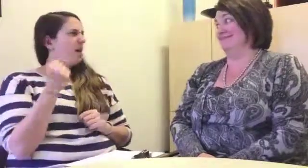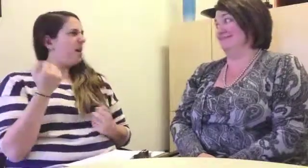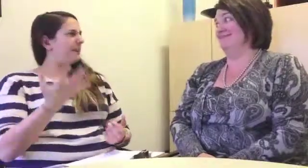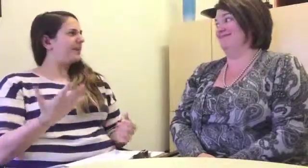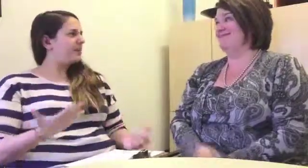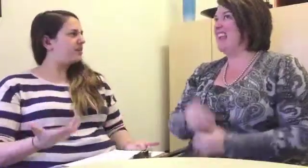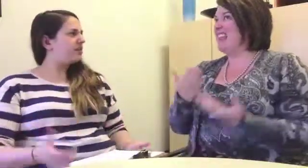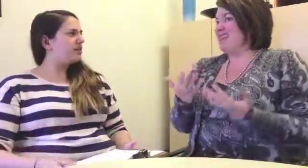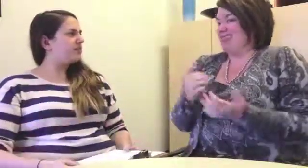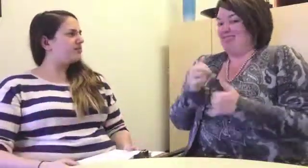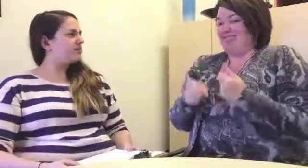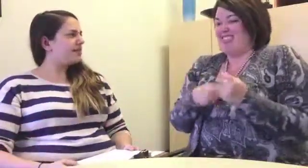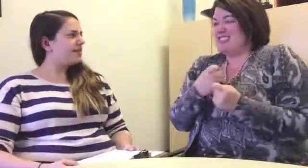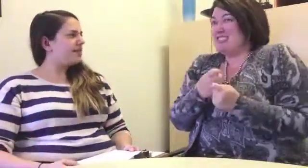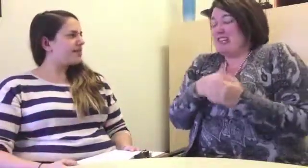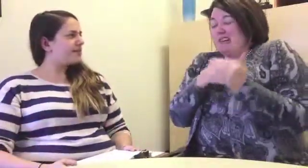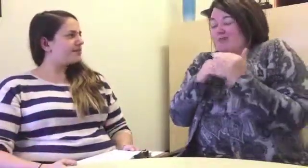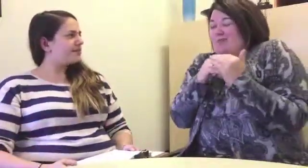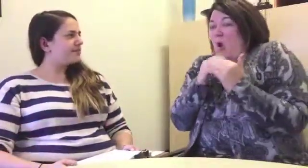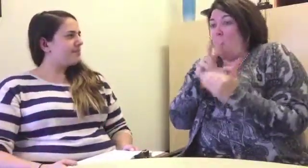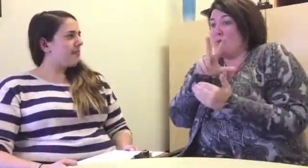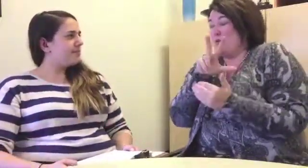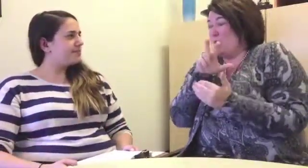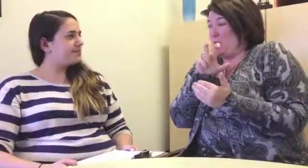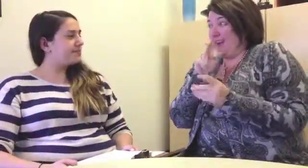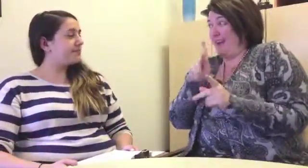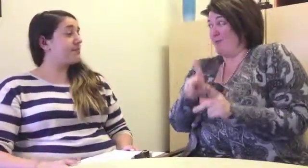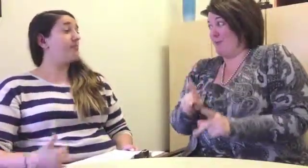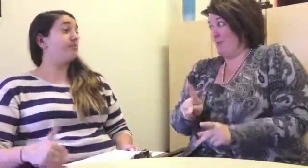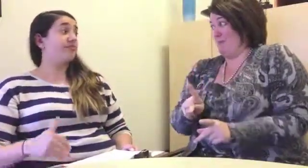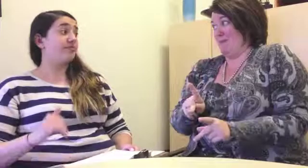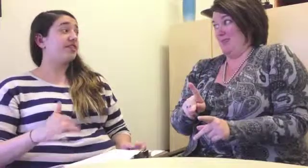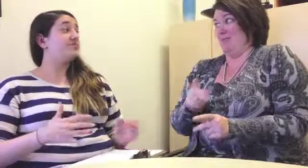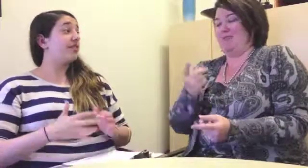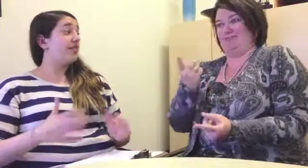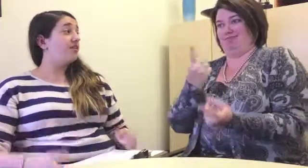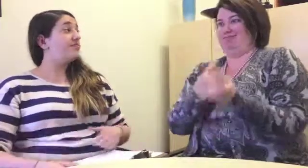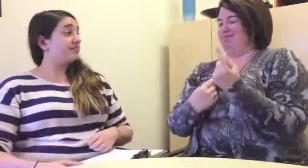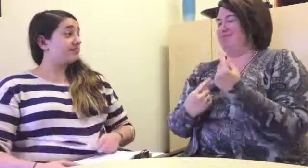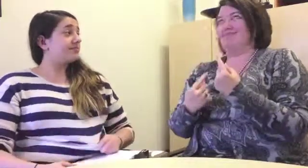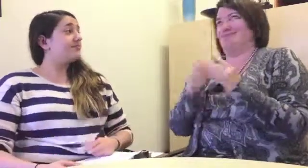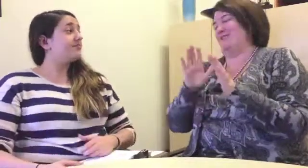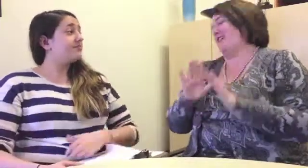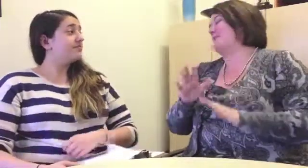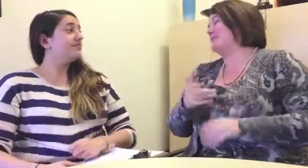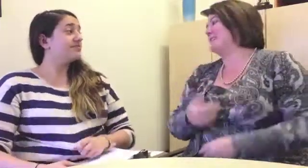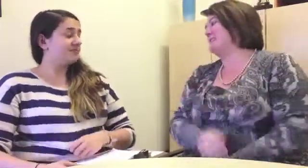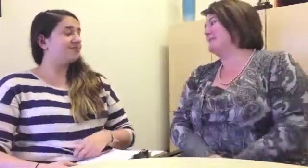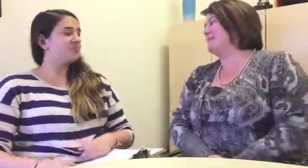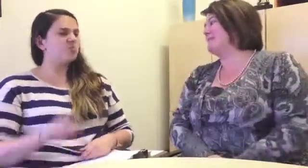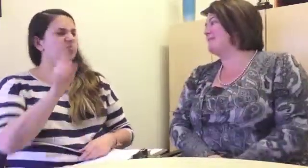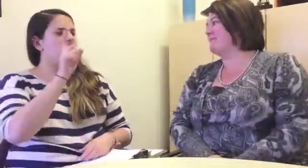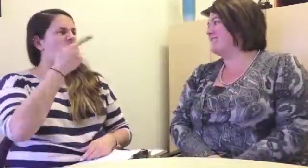So how many people came? We had almost 300 people in Wow. attendance. Oh, it was